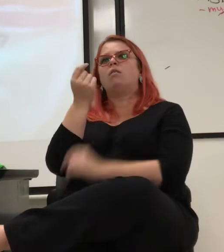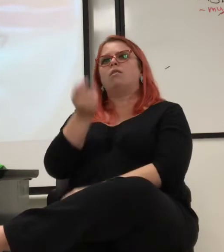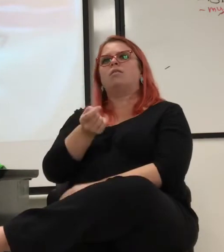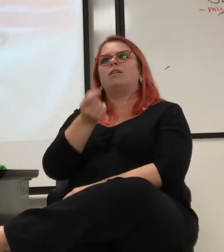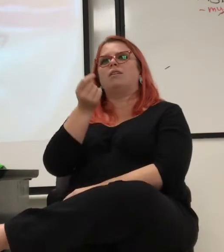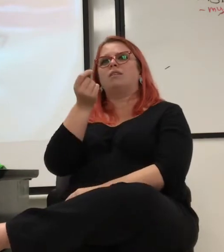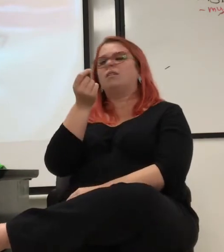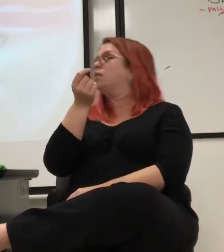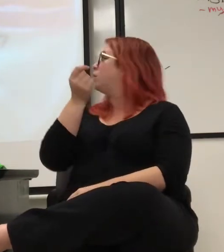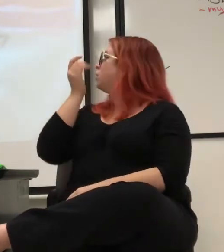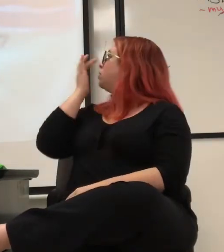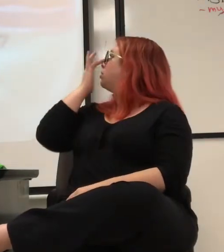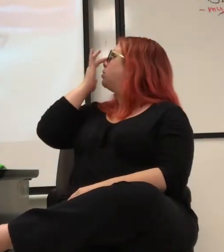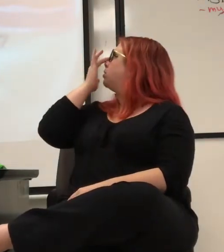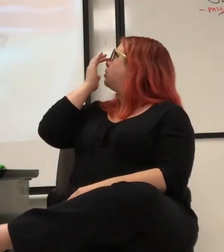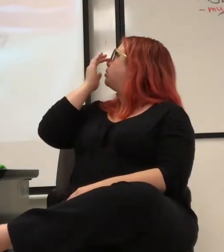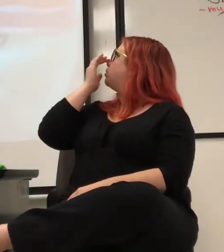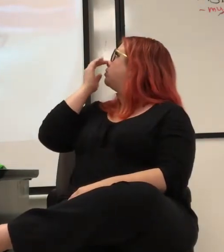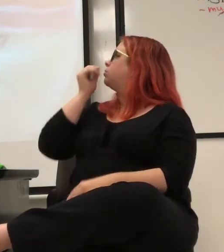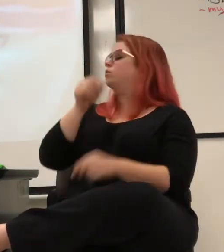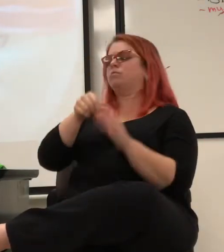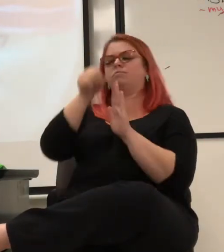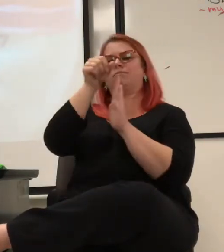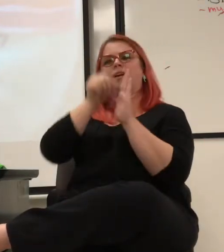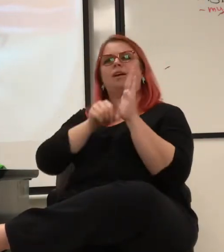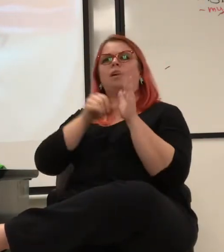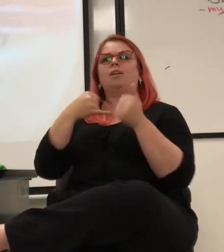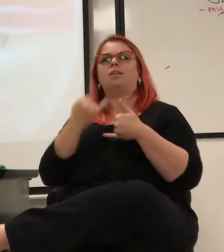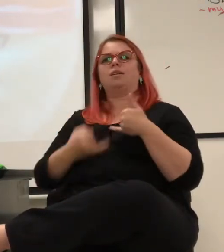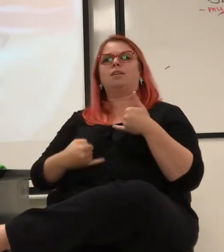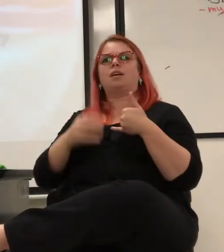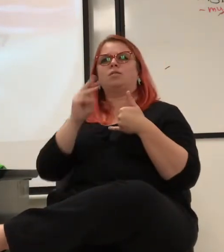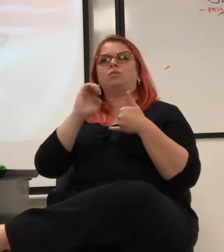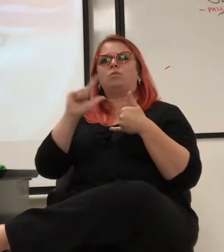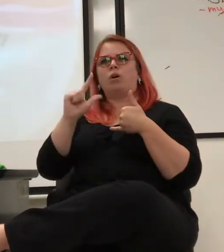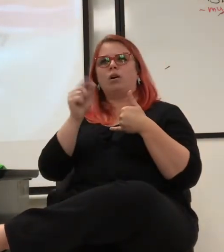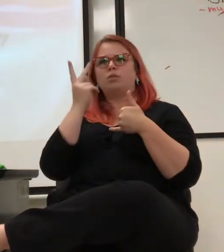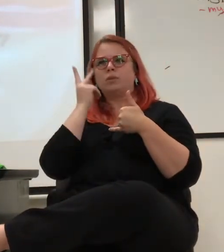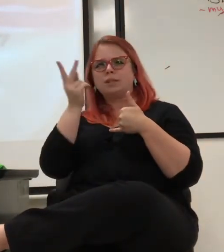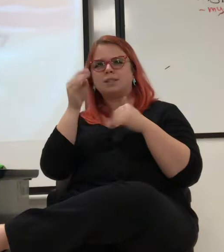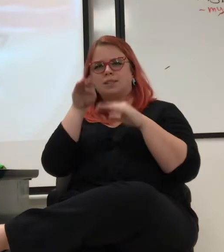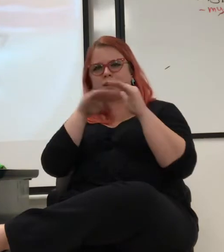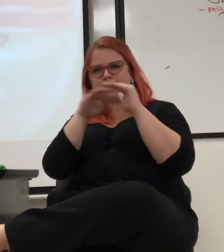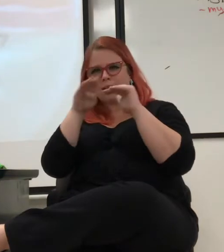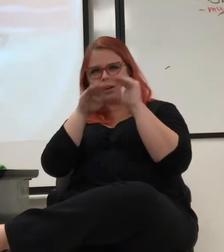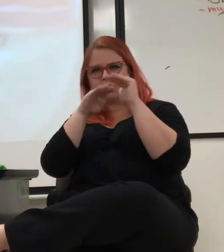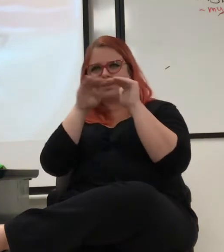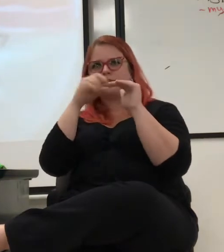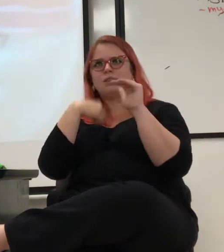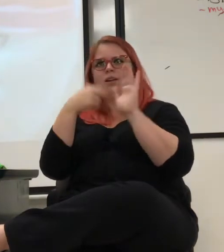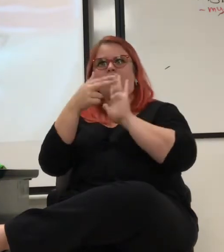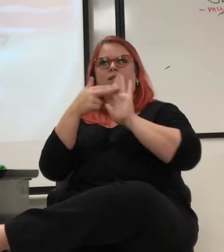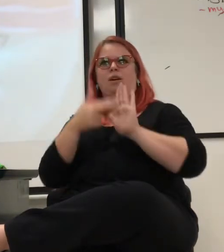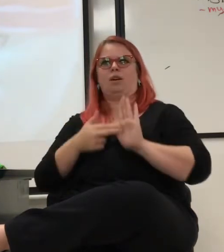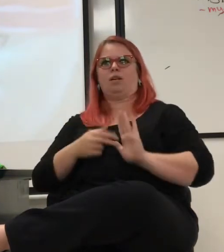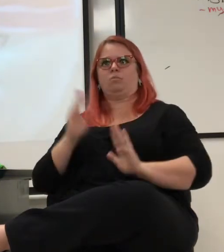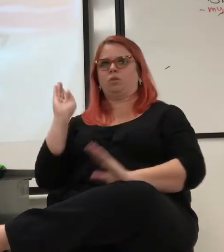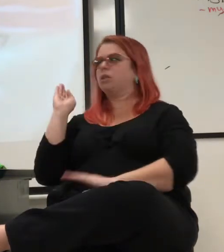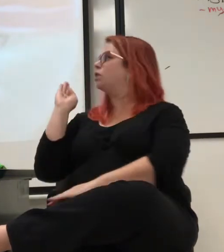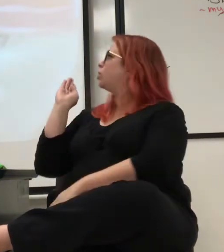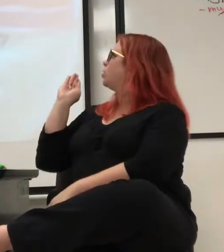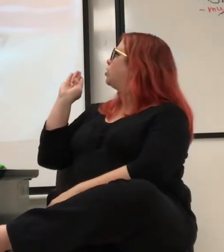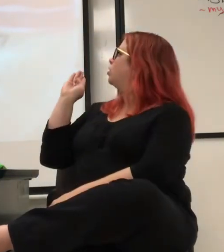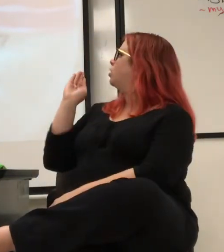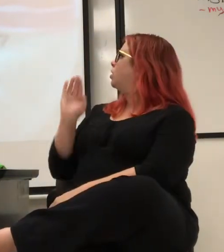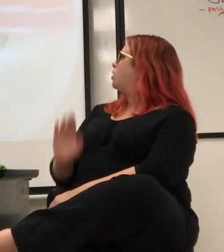an intestinal wall and they got the layers. I got a label for you here. Mucosa, submucosa, grade, and the